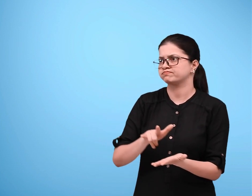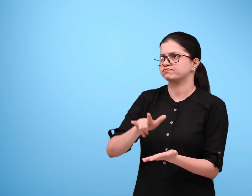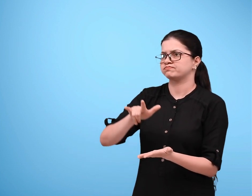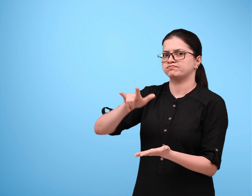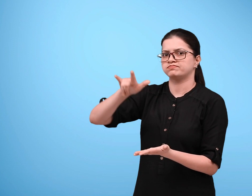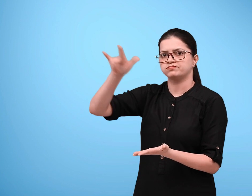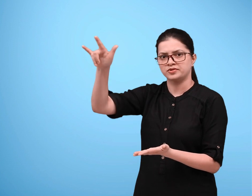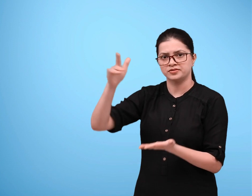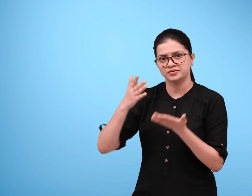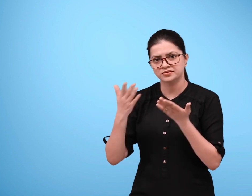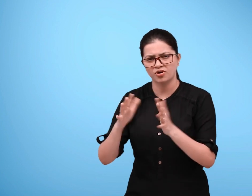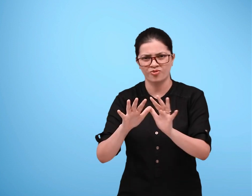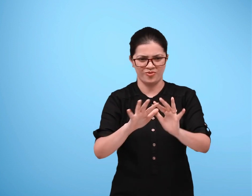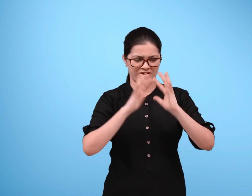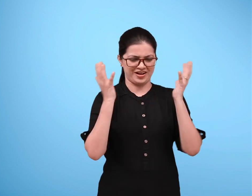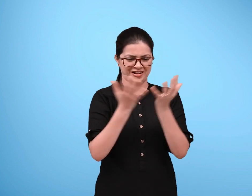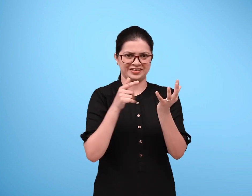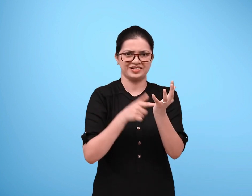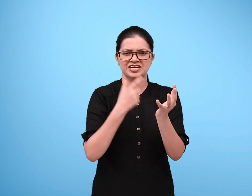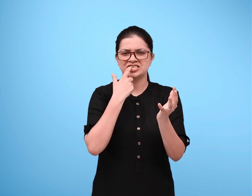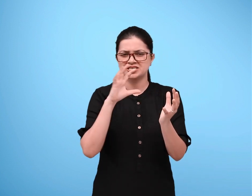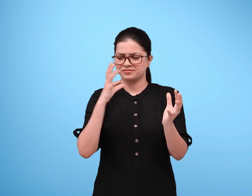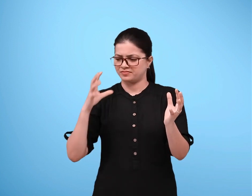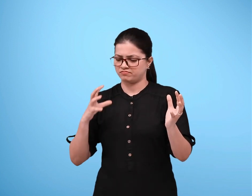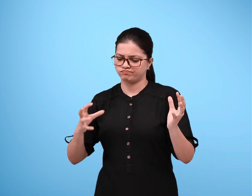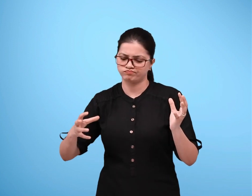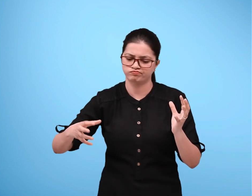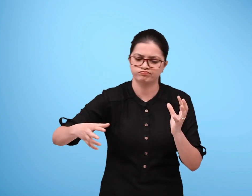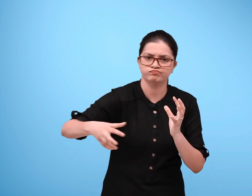an aeroplane flying, moon going around the earth,